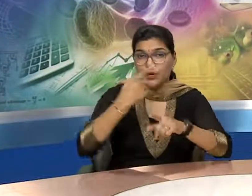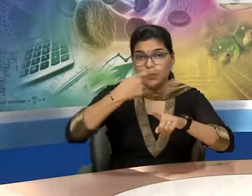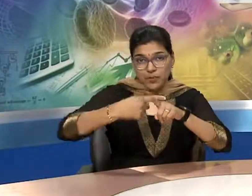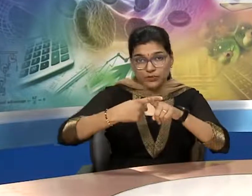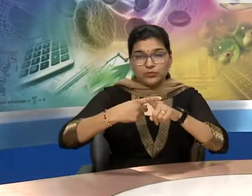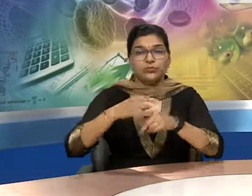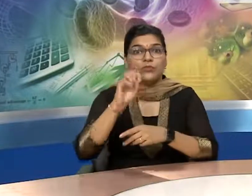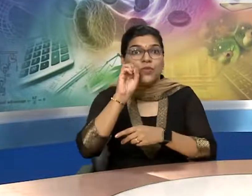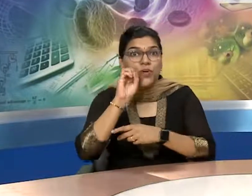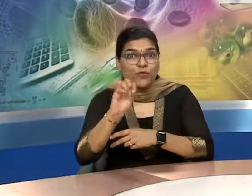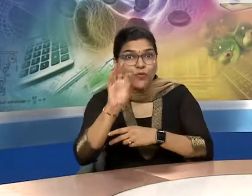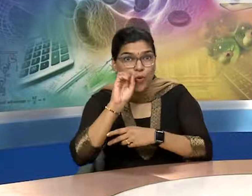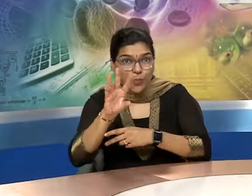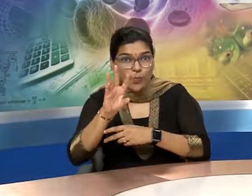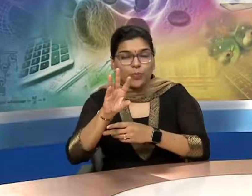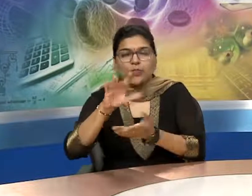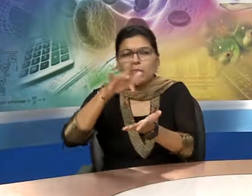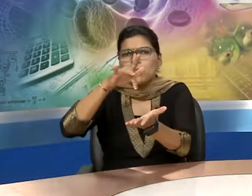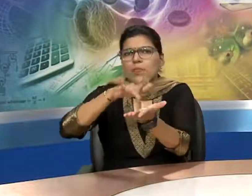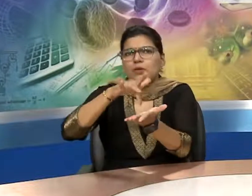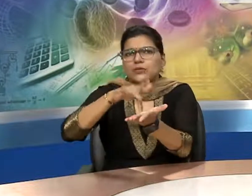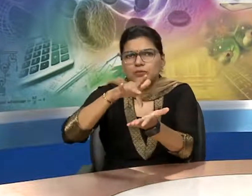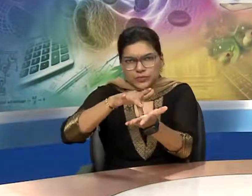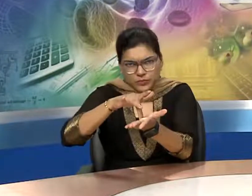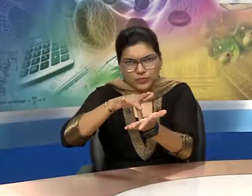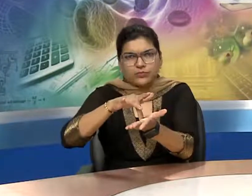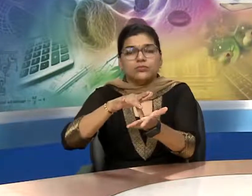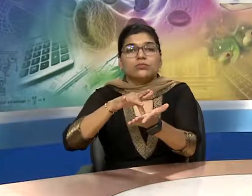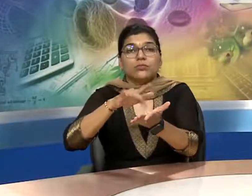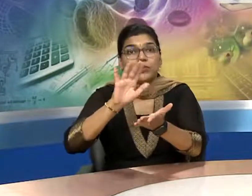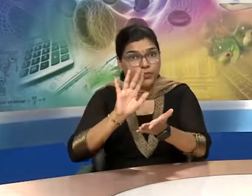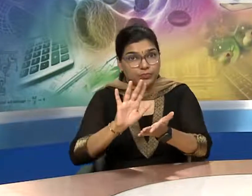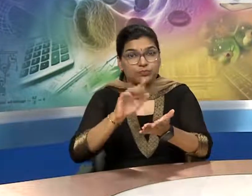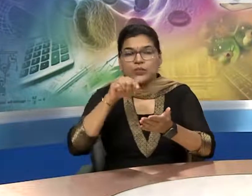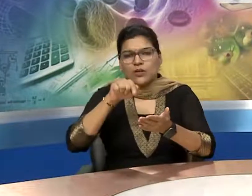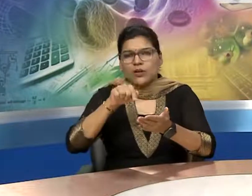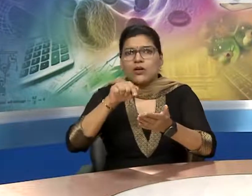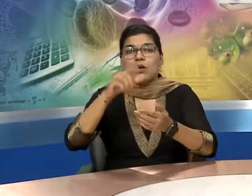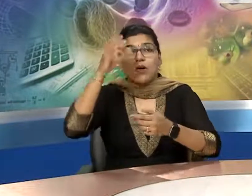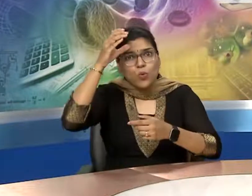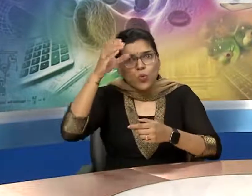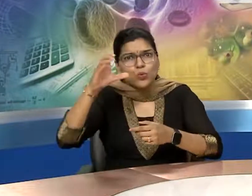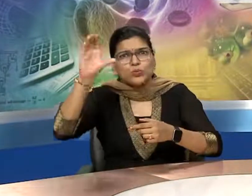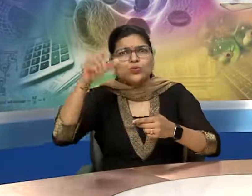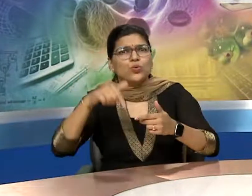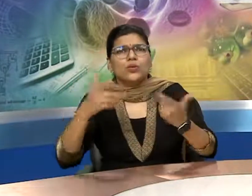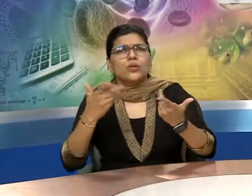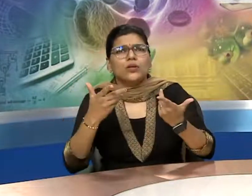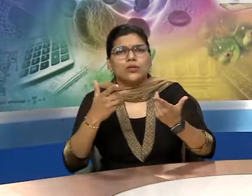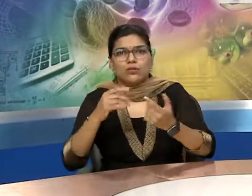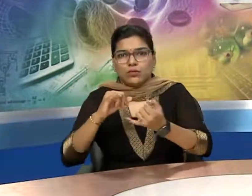also. It is Library and Information Centers,